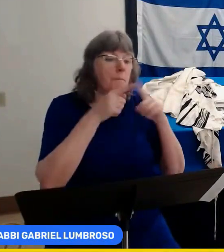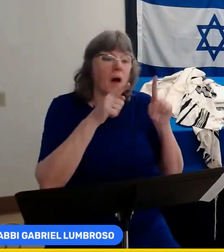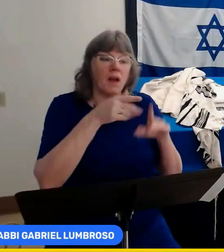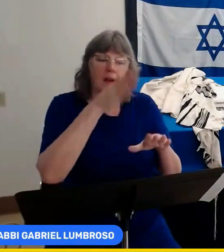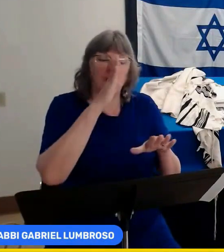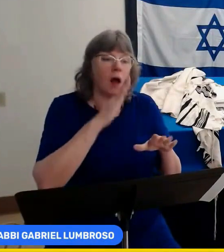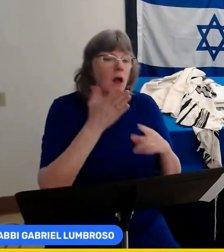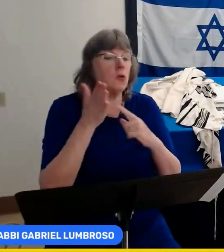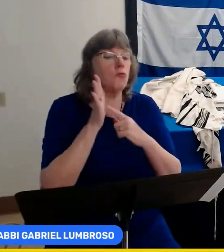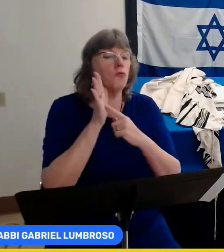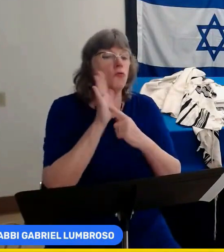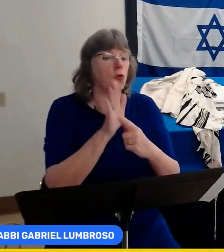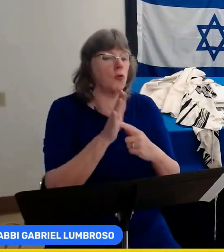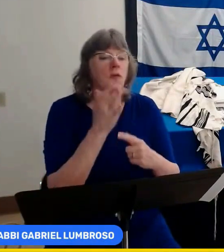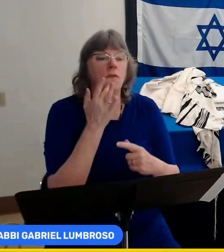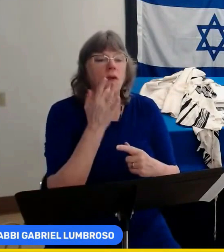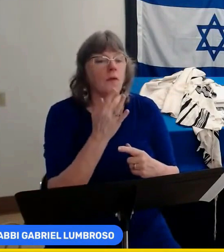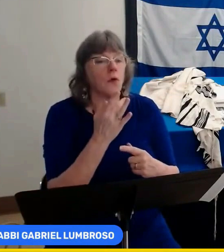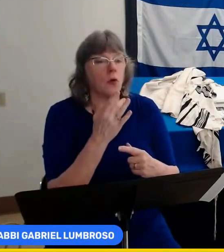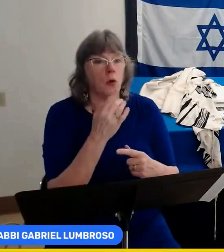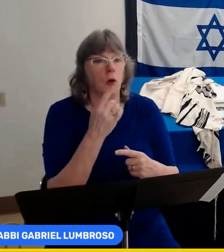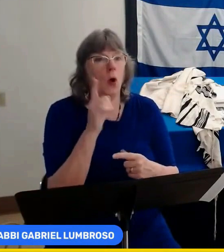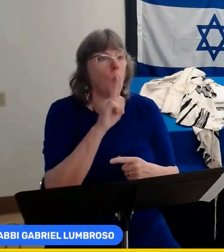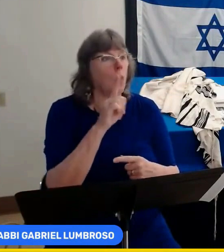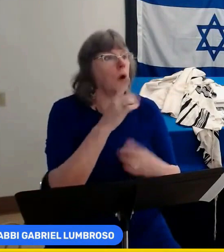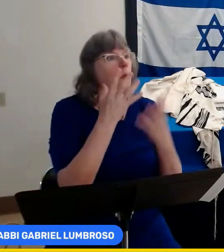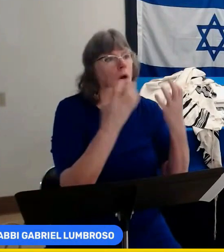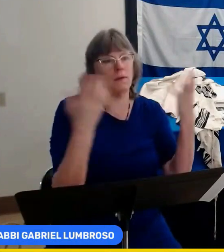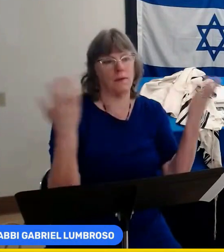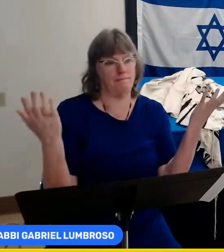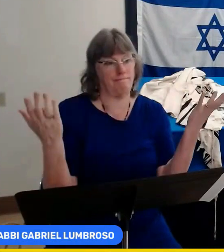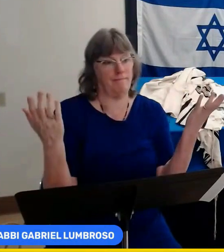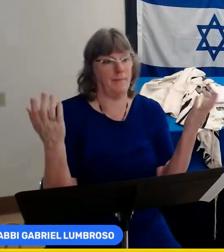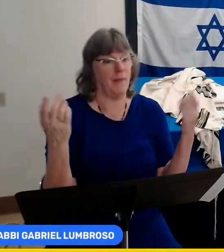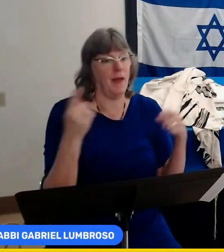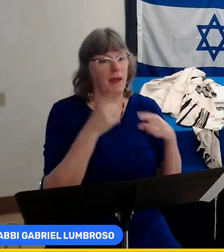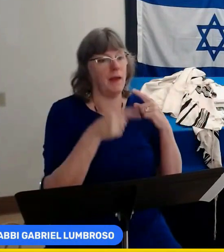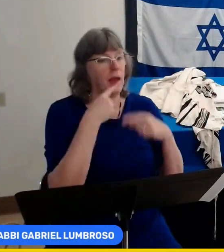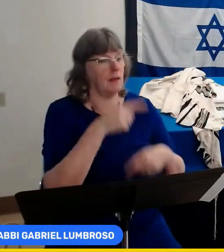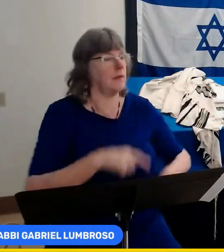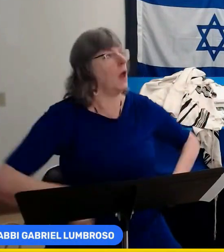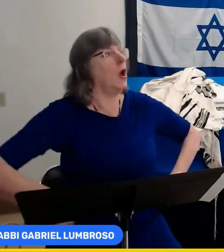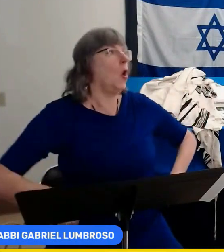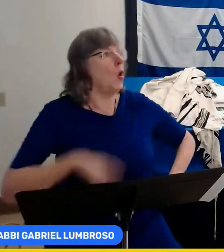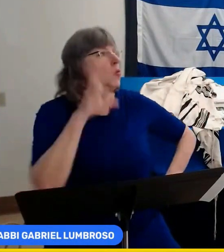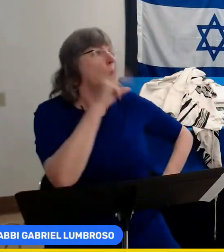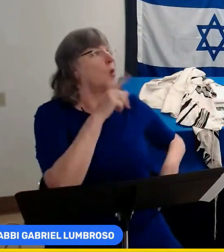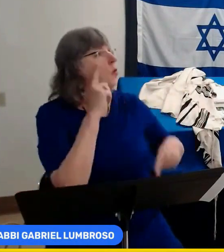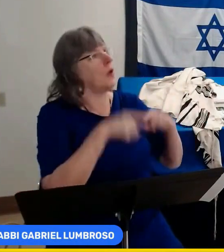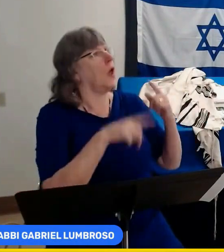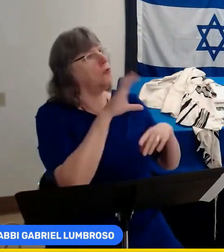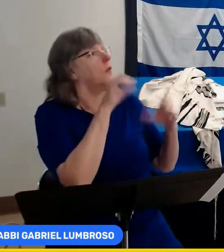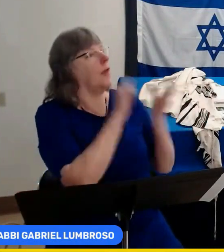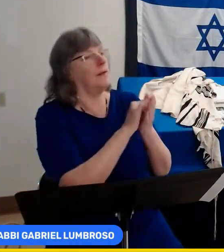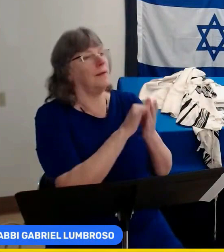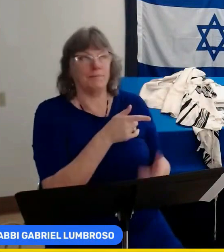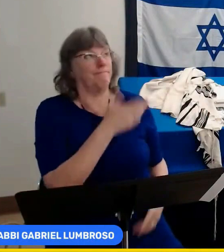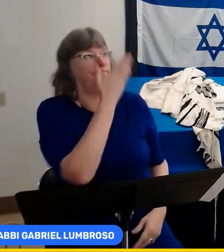display mercy to whomever I will. Who can tell him off about it? You can try. I